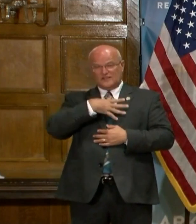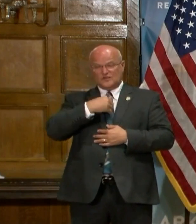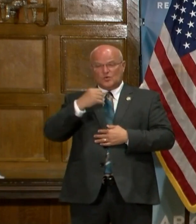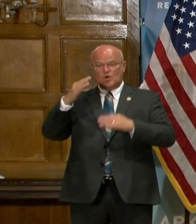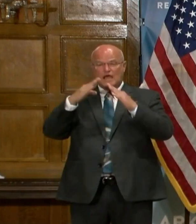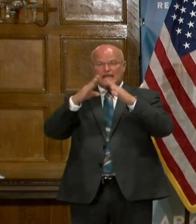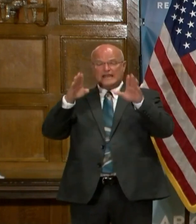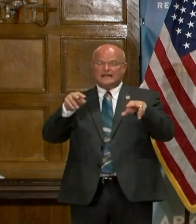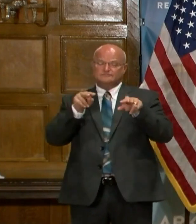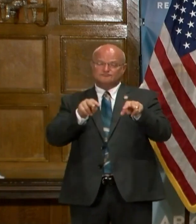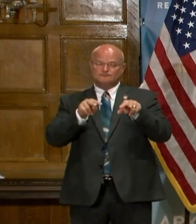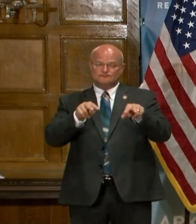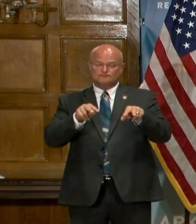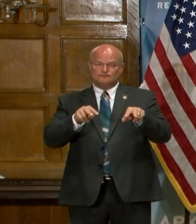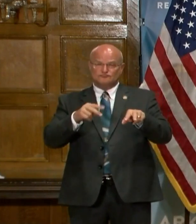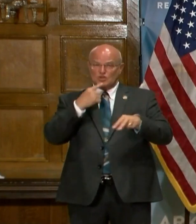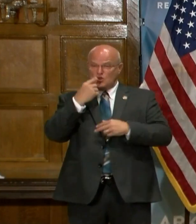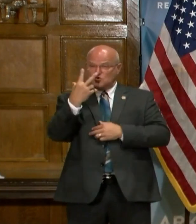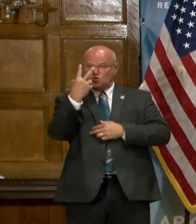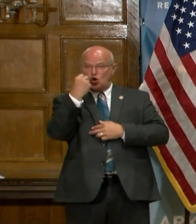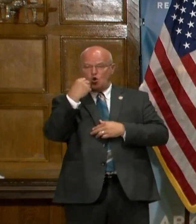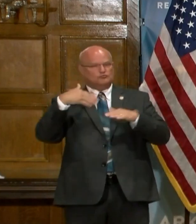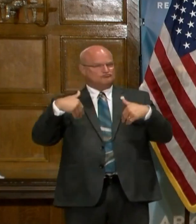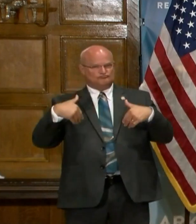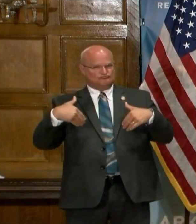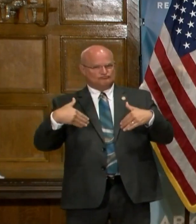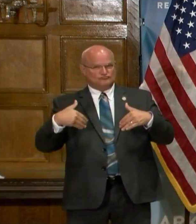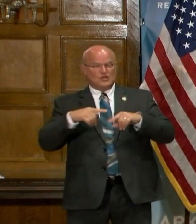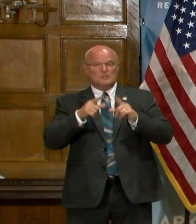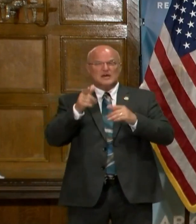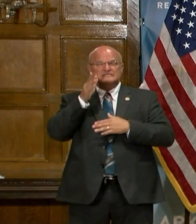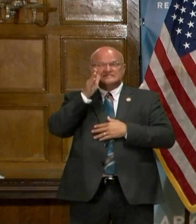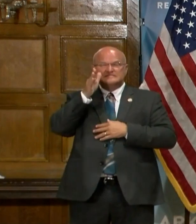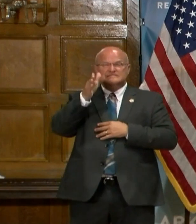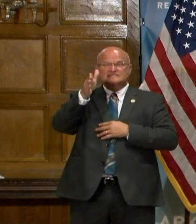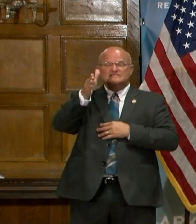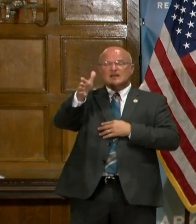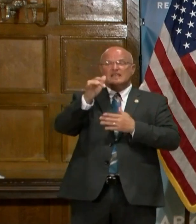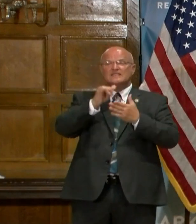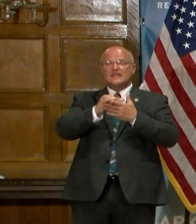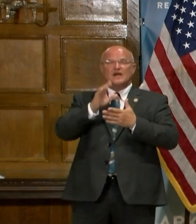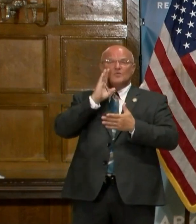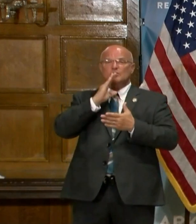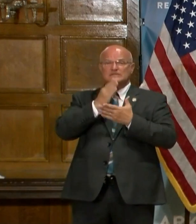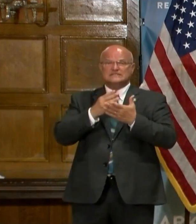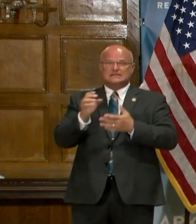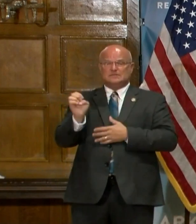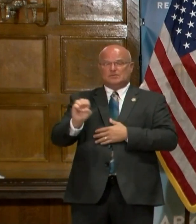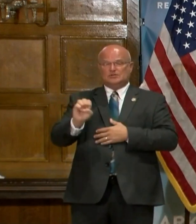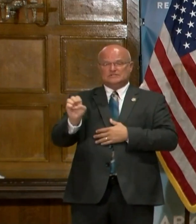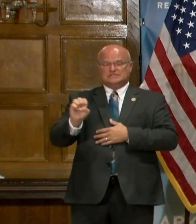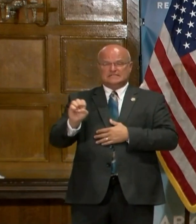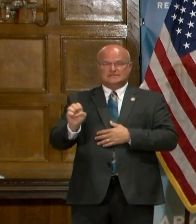haven't said no to it, but I do believe as you look at the coming months that is a matter of some urgency.